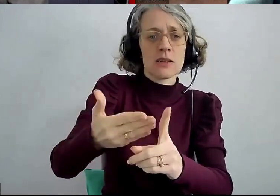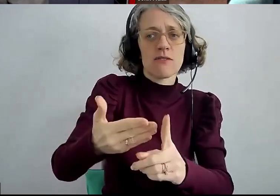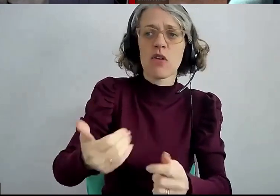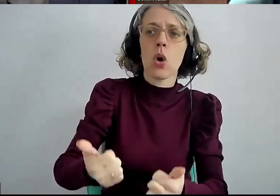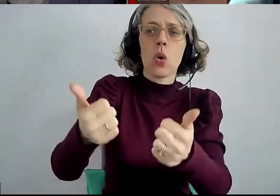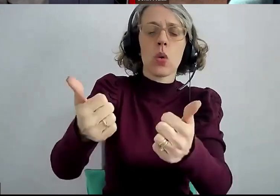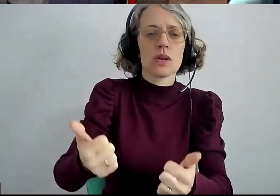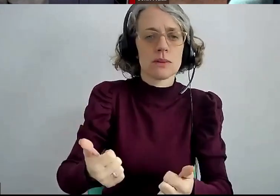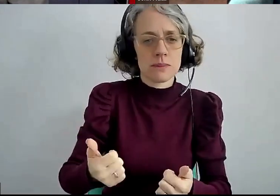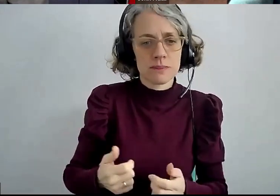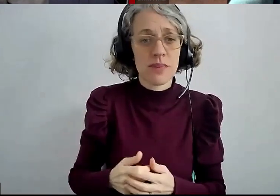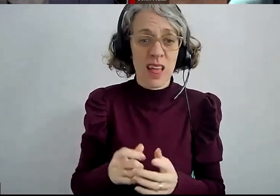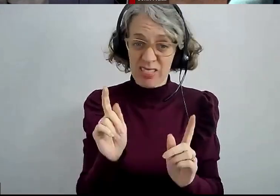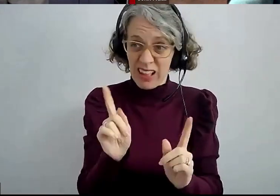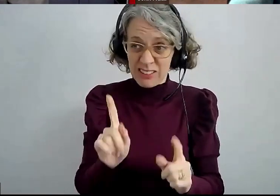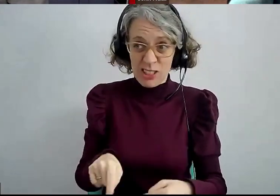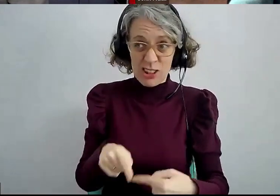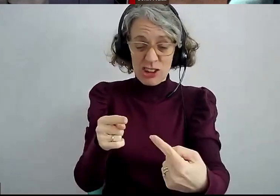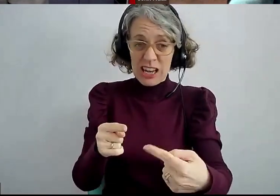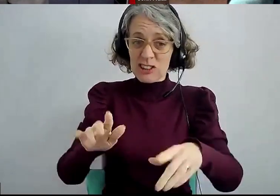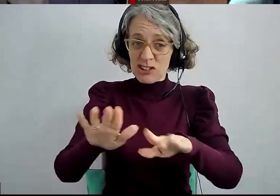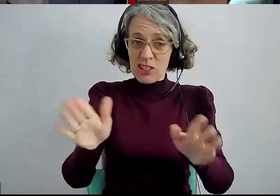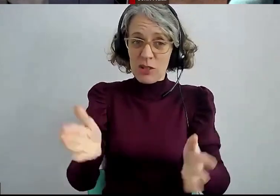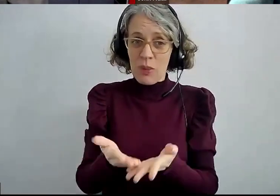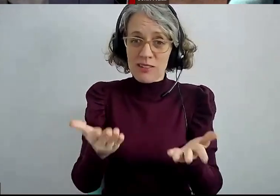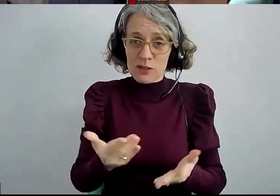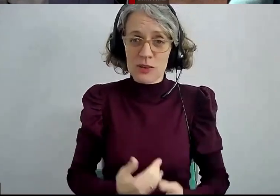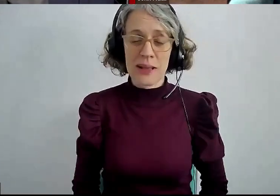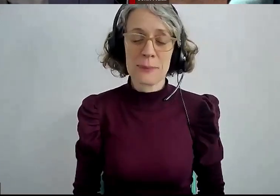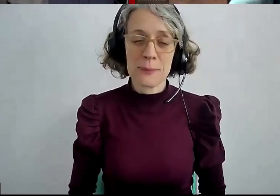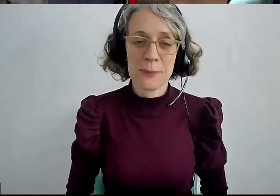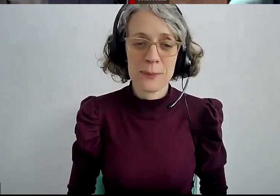That's the challenge of the world today.